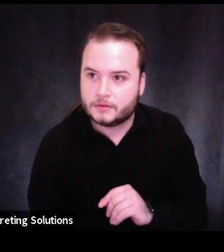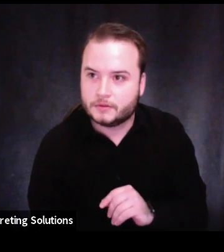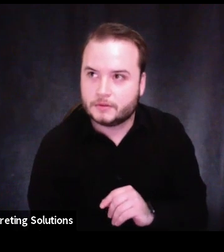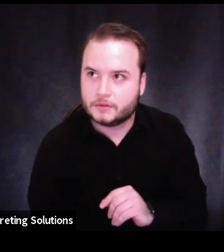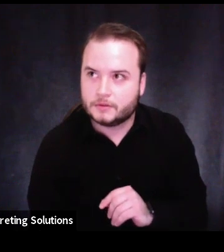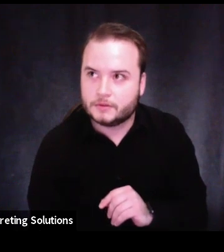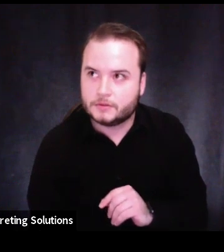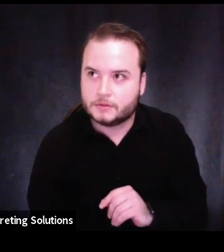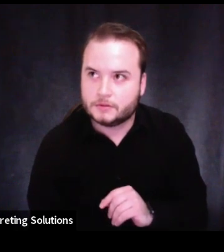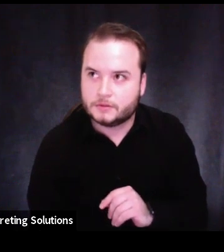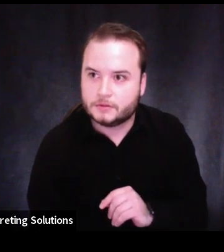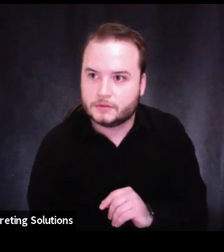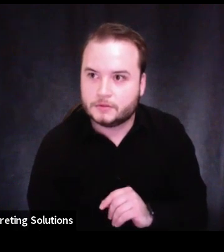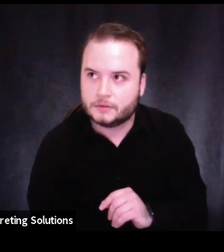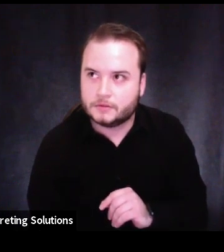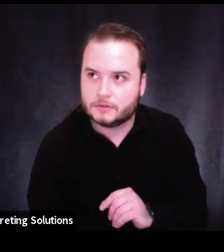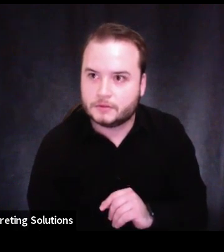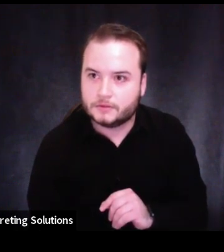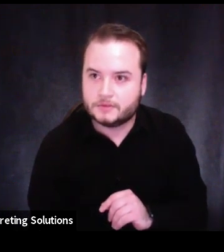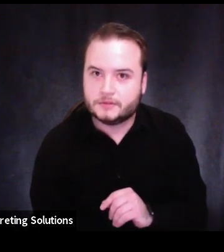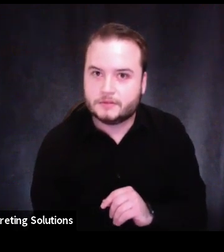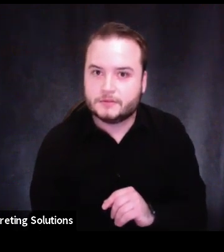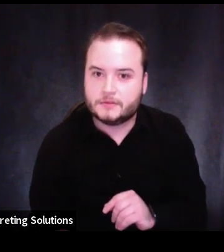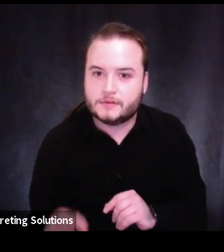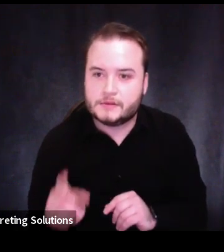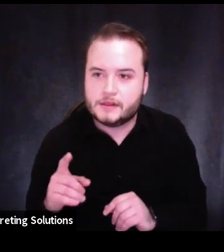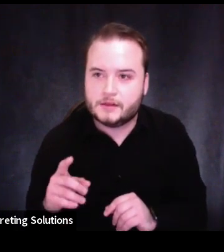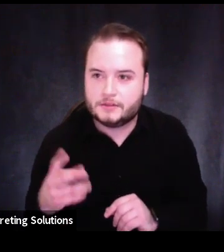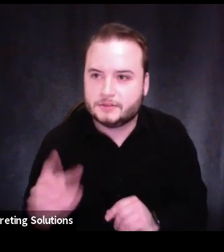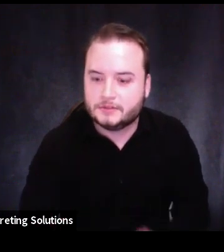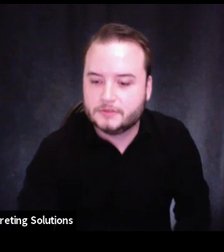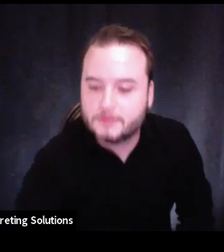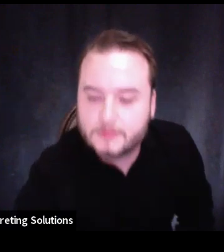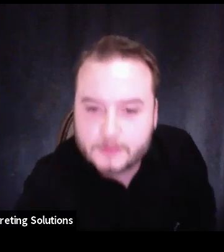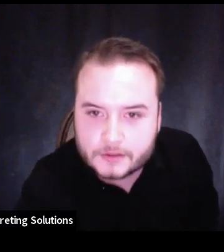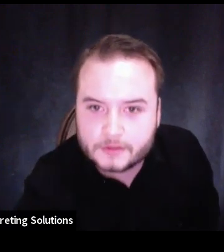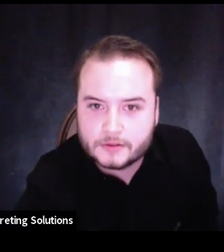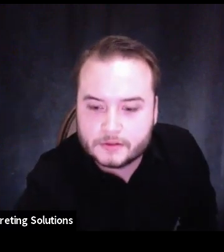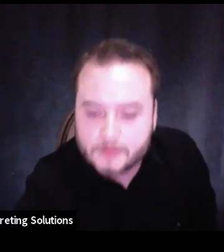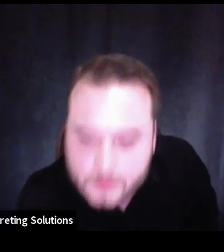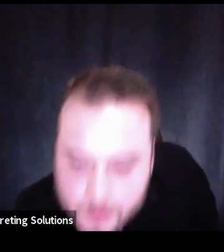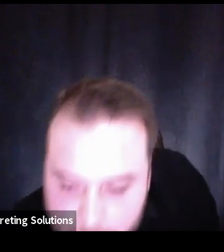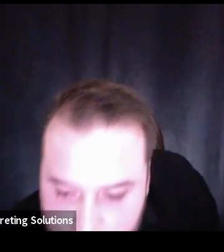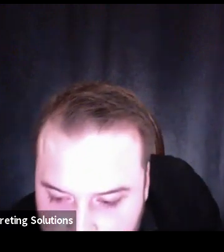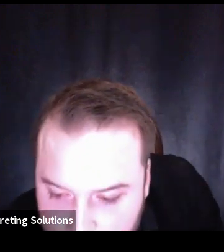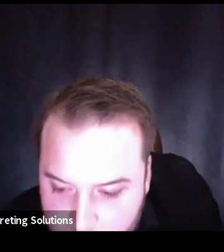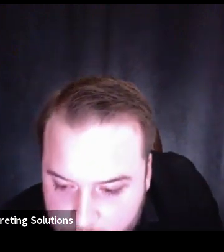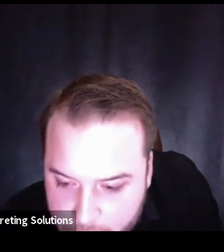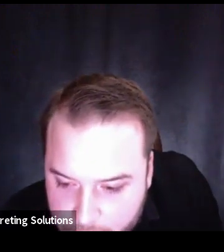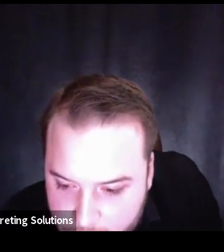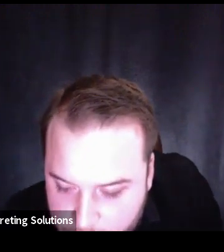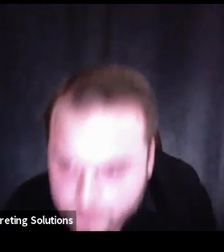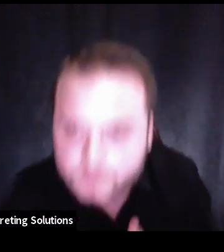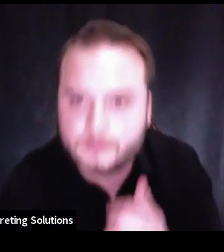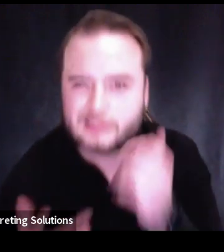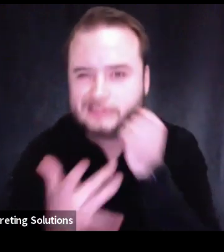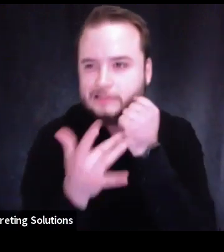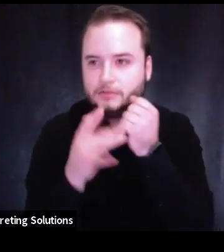I think in this scenario, at minimum, we assumed 10 weeks, depending on